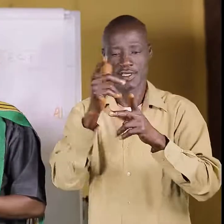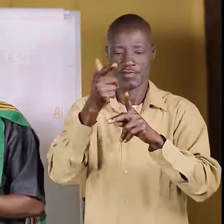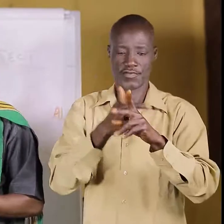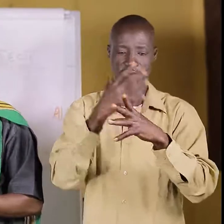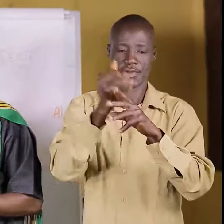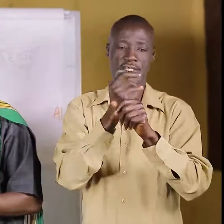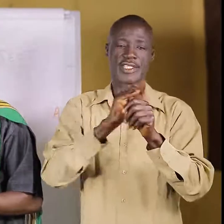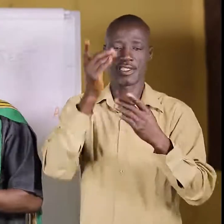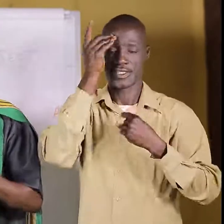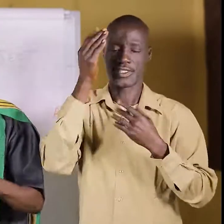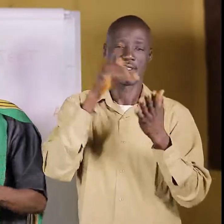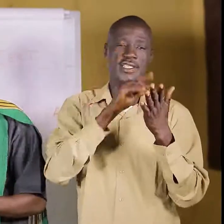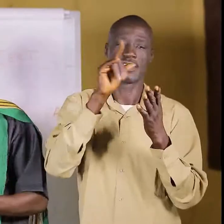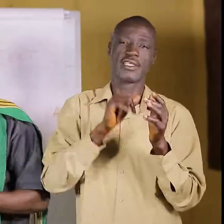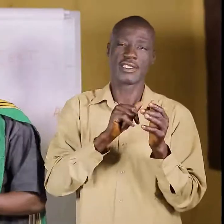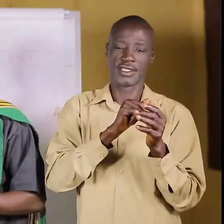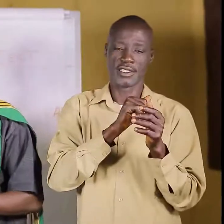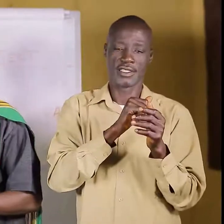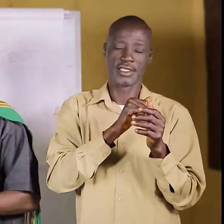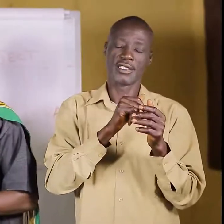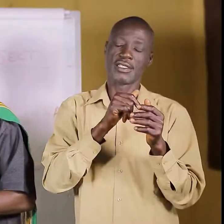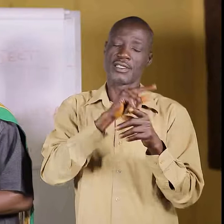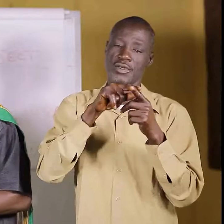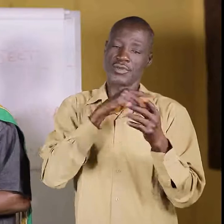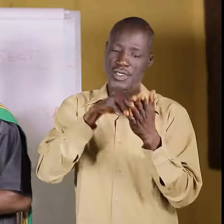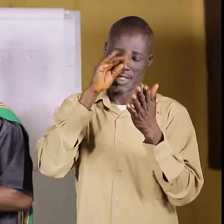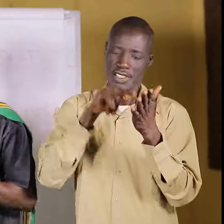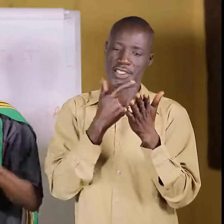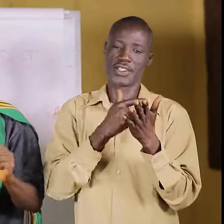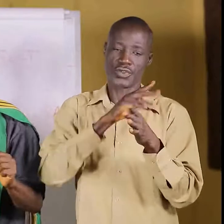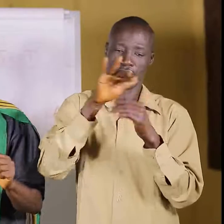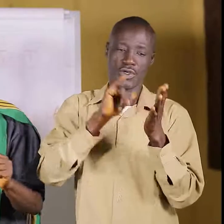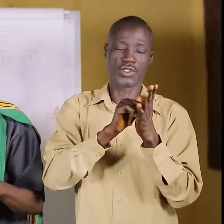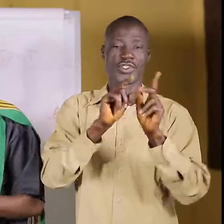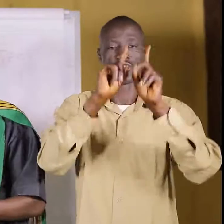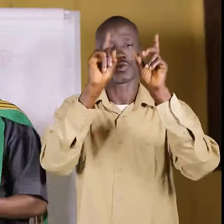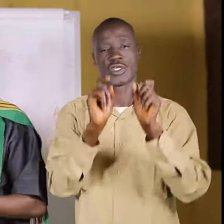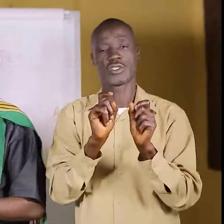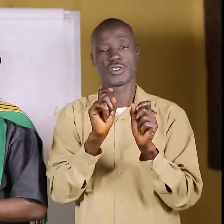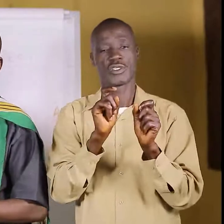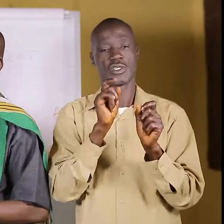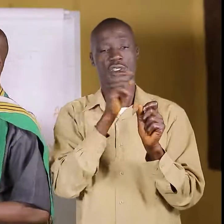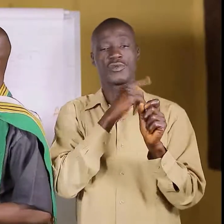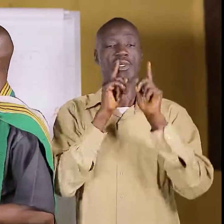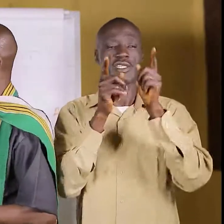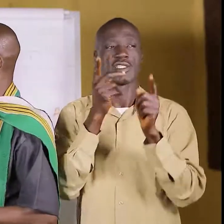disease? In the course of this lesson, all these answers will be